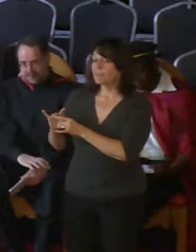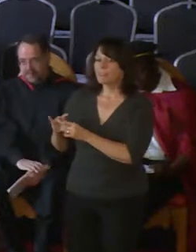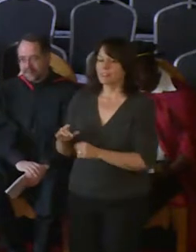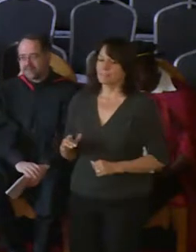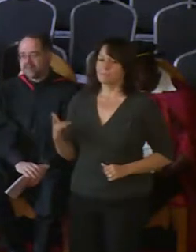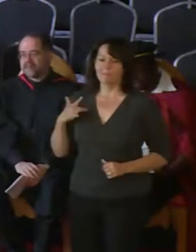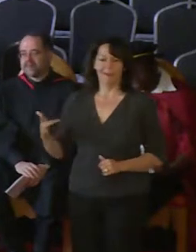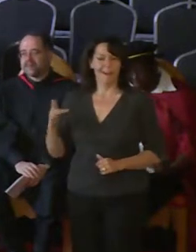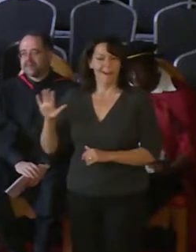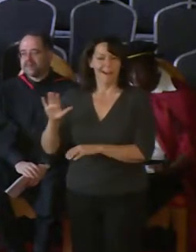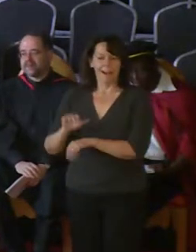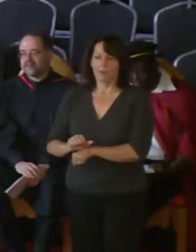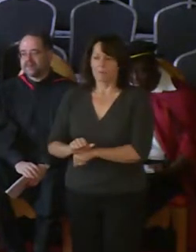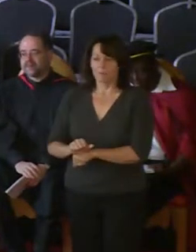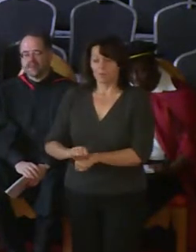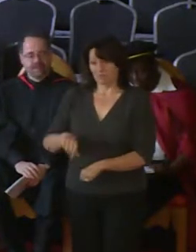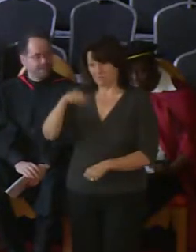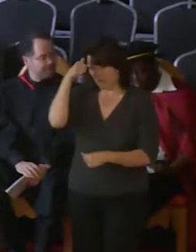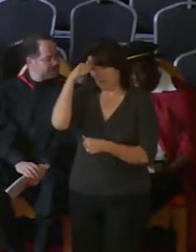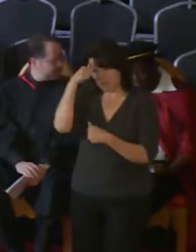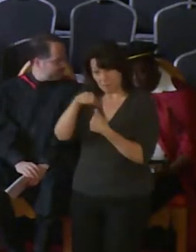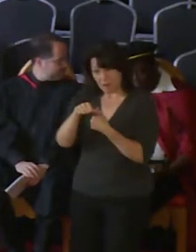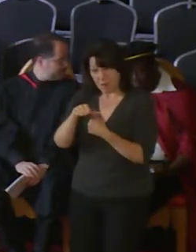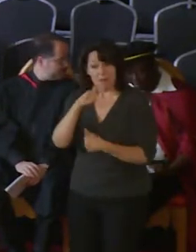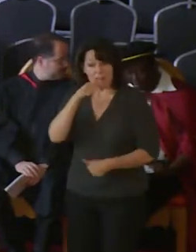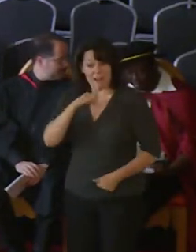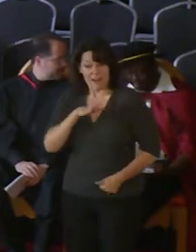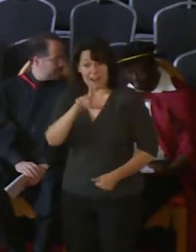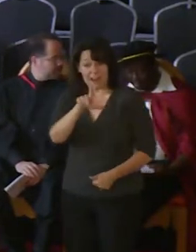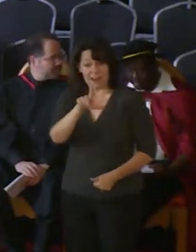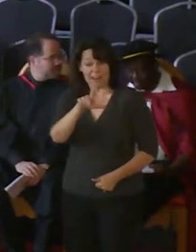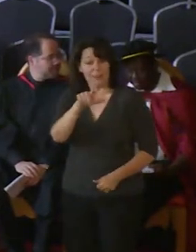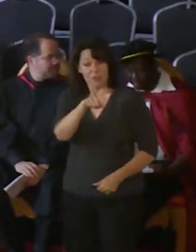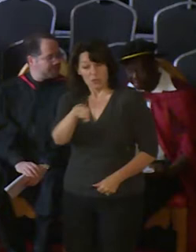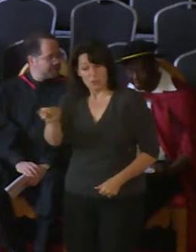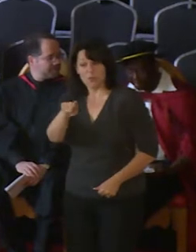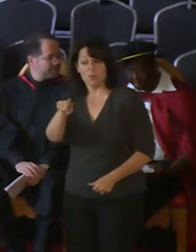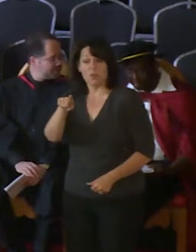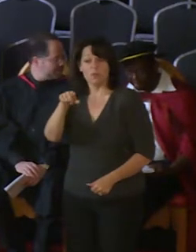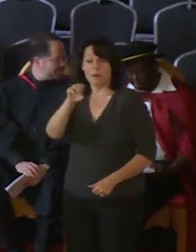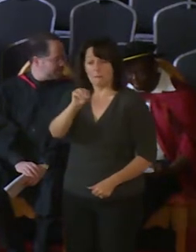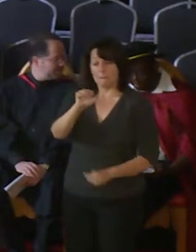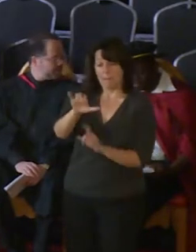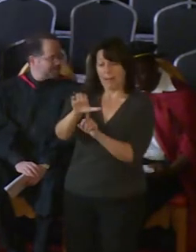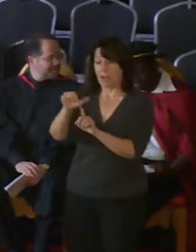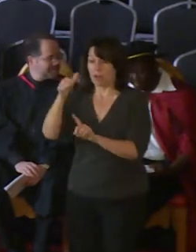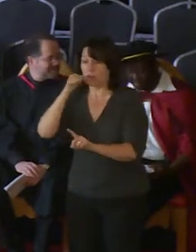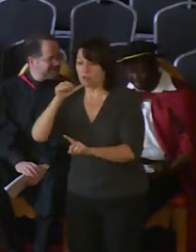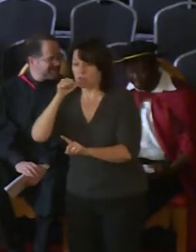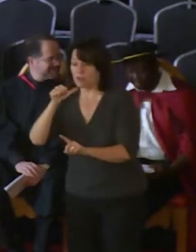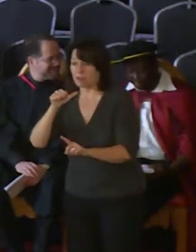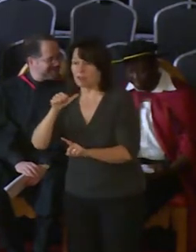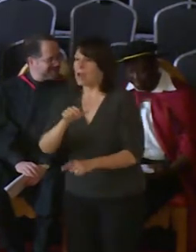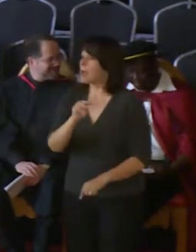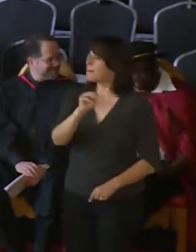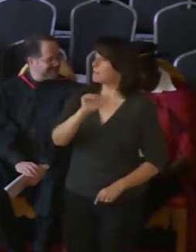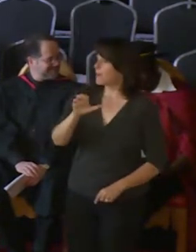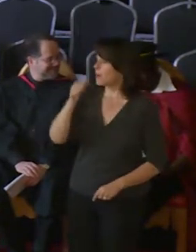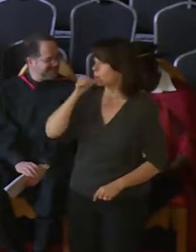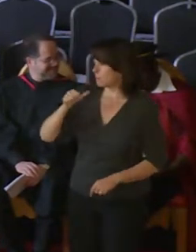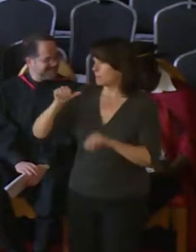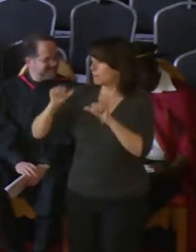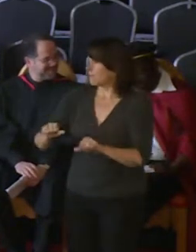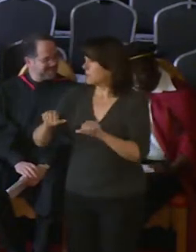say, "Remember, ladies, you are Mac girls, and Mac girls can do